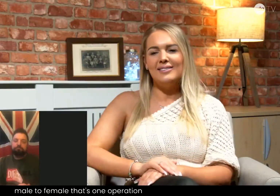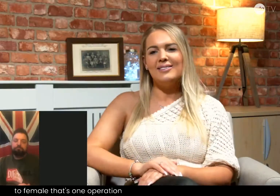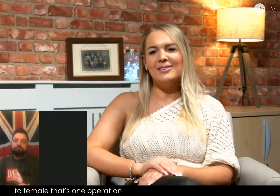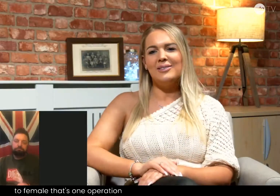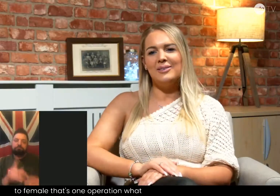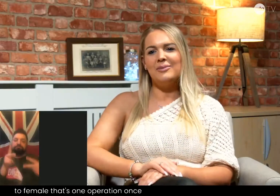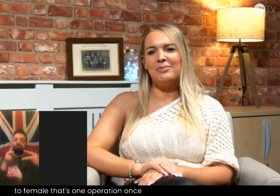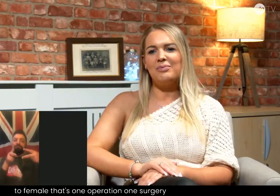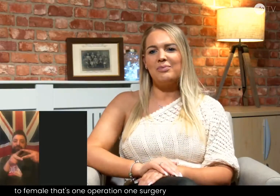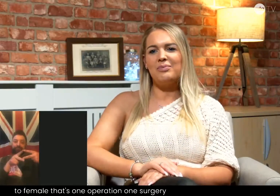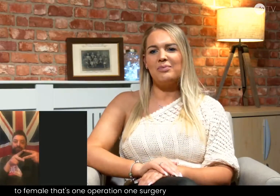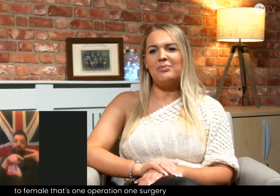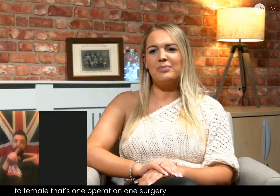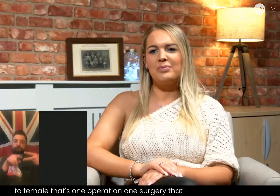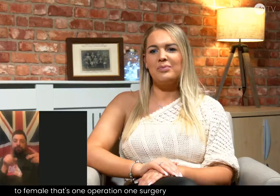it.